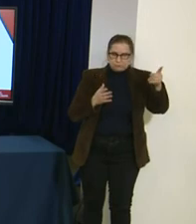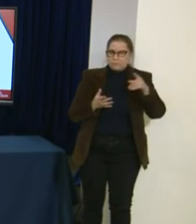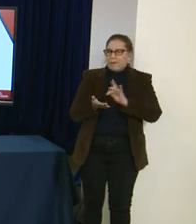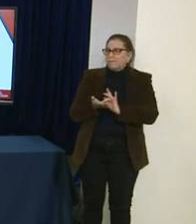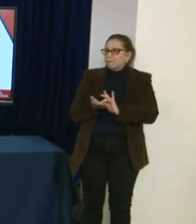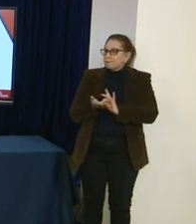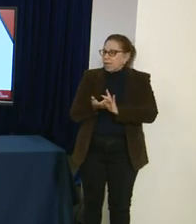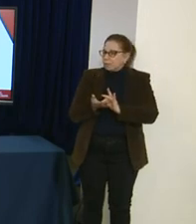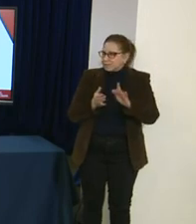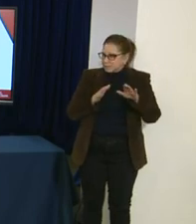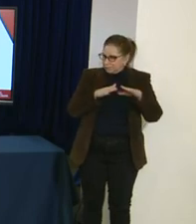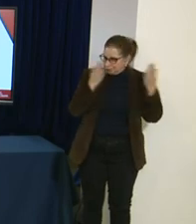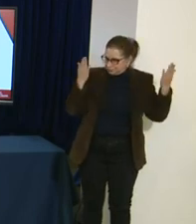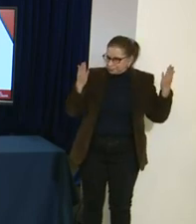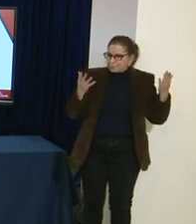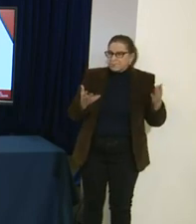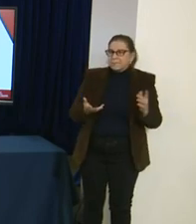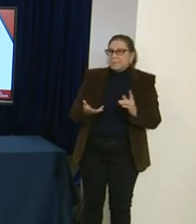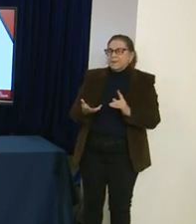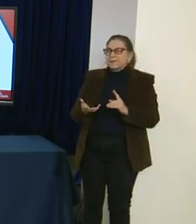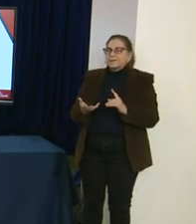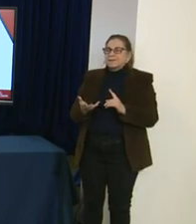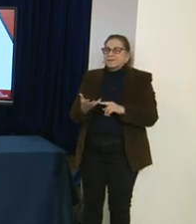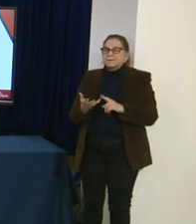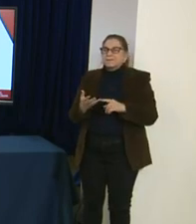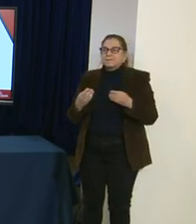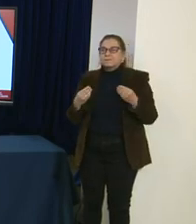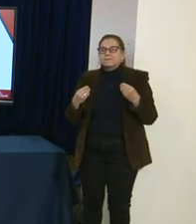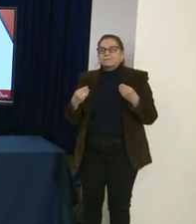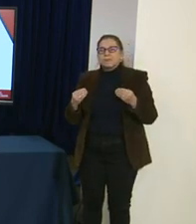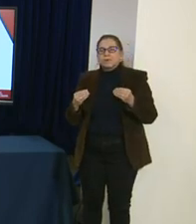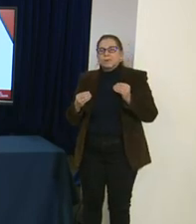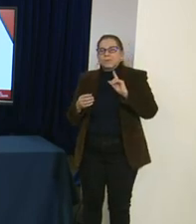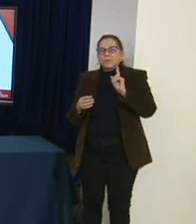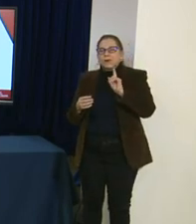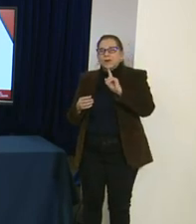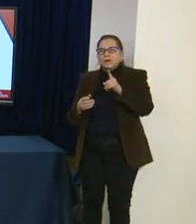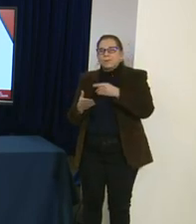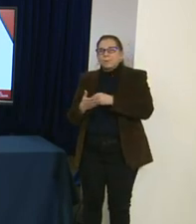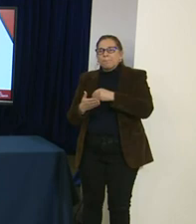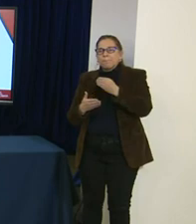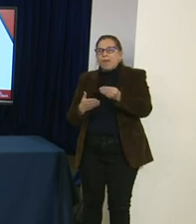buy supplies for your home, like Walmart or Target.